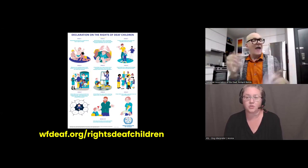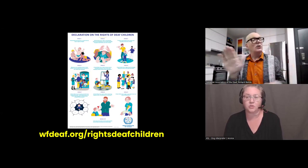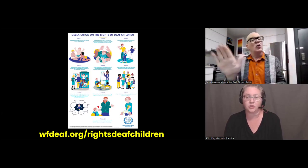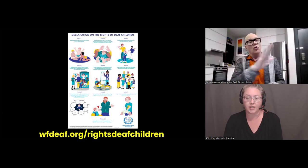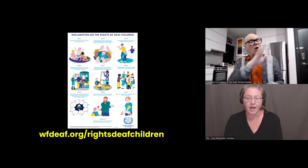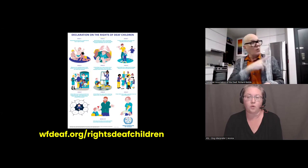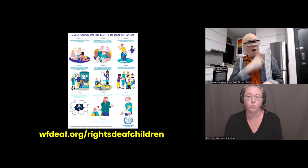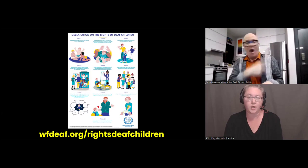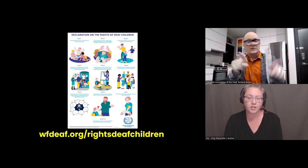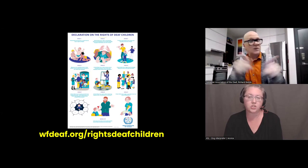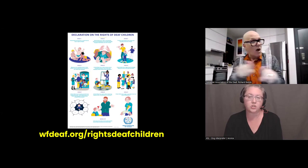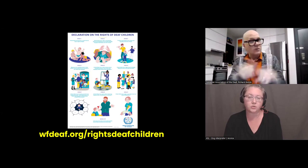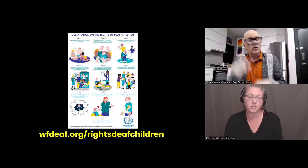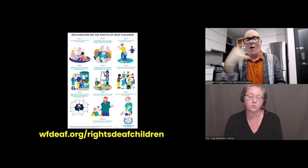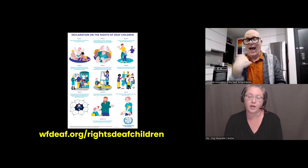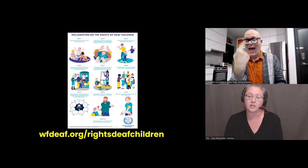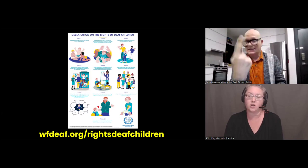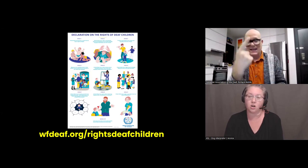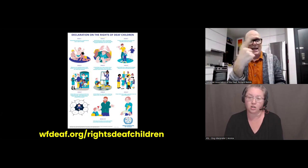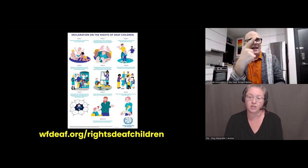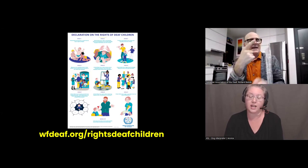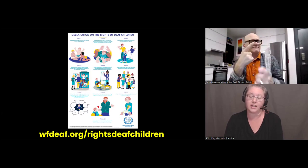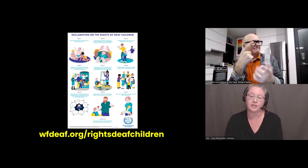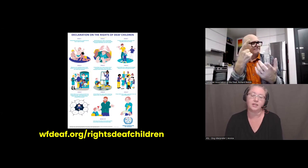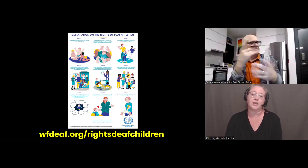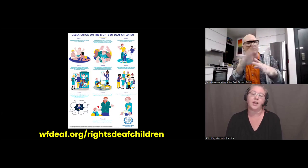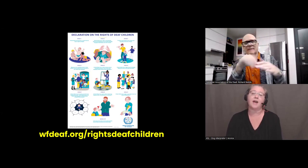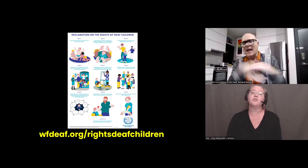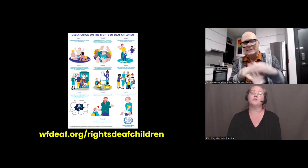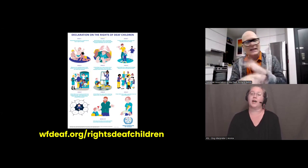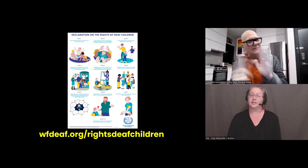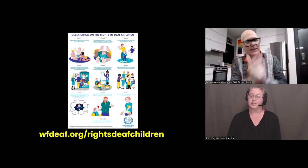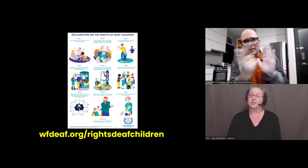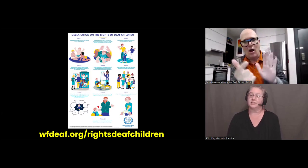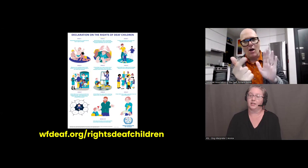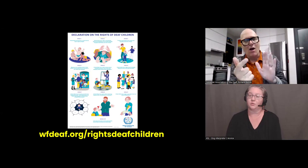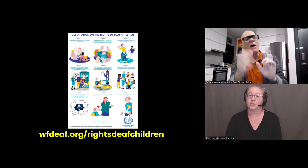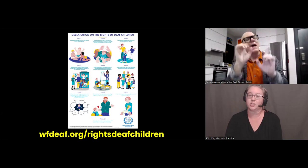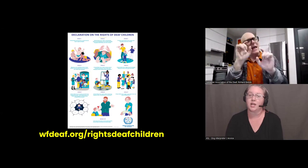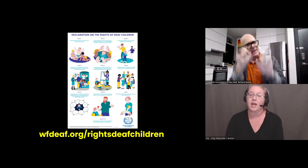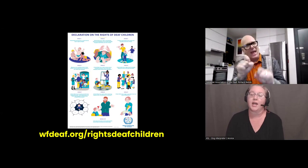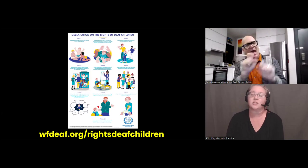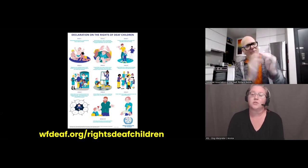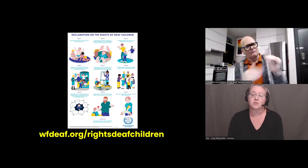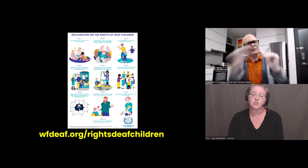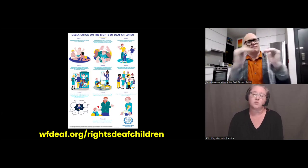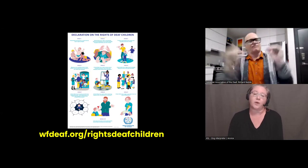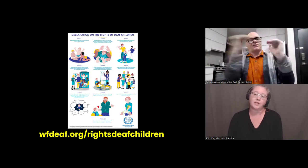to look at what children's rights are and the avenue of access to language. And so these are the rights of